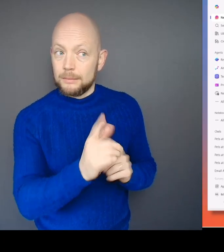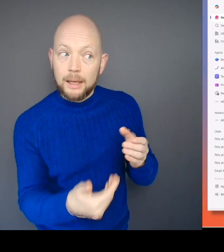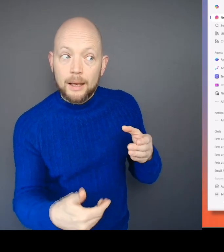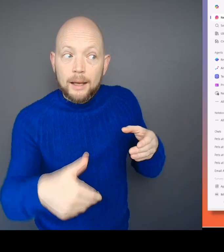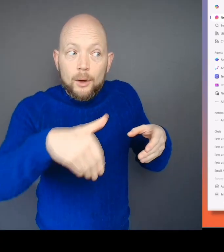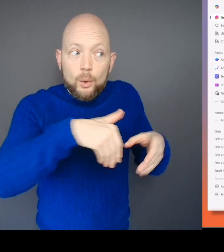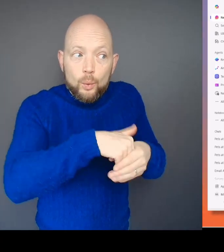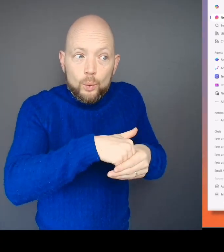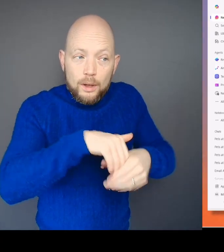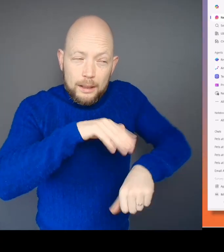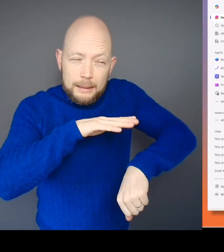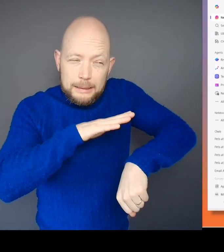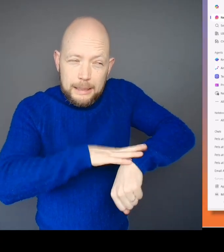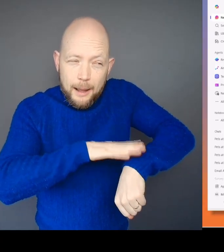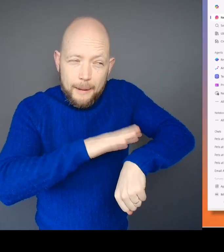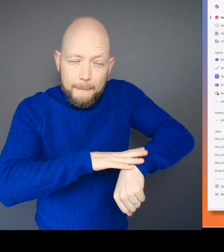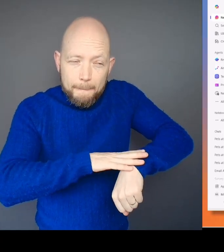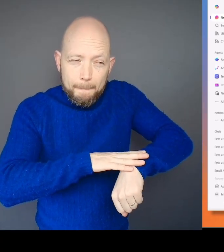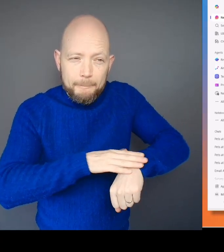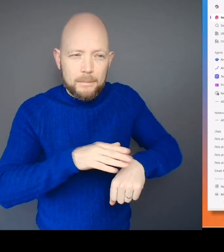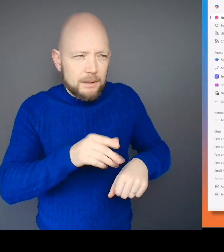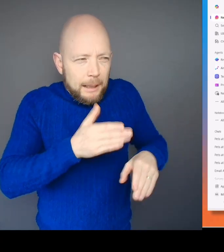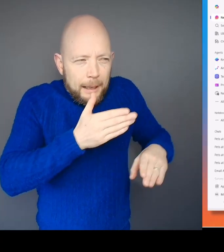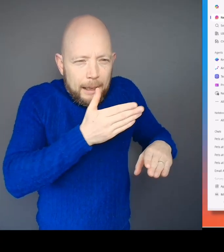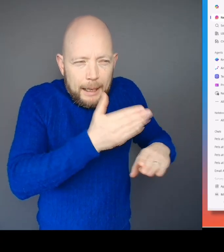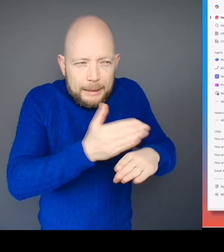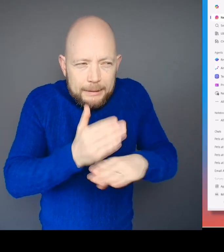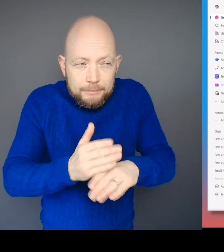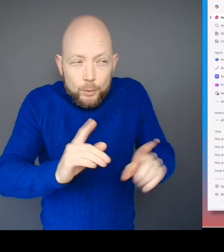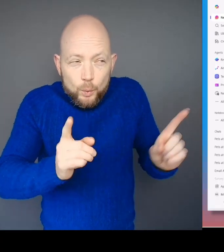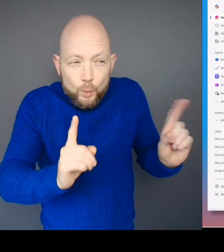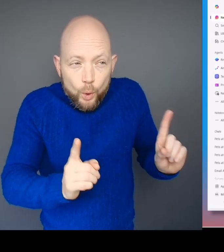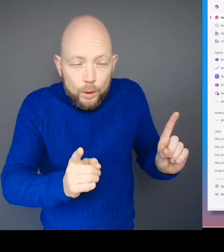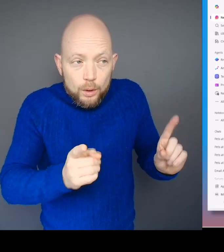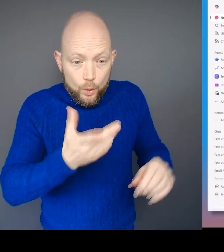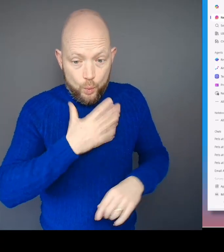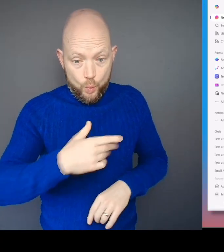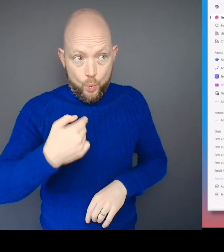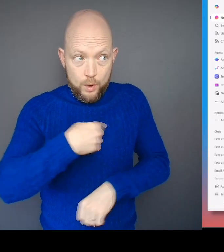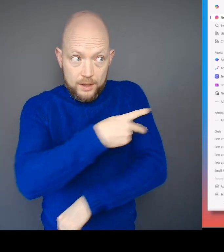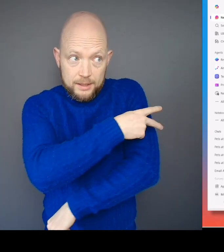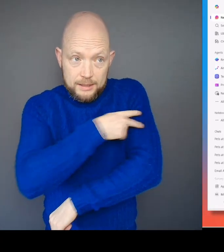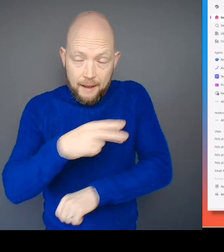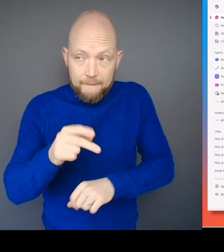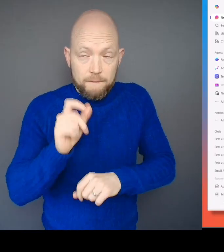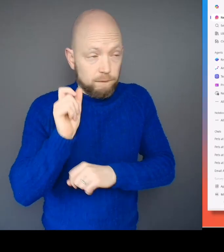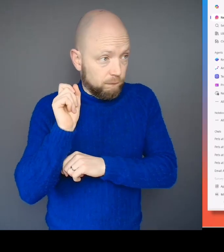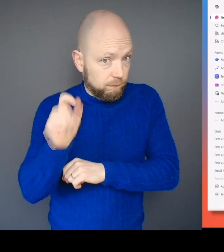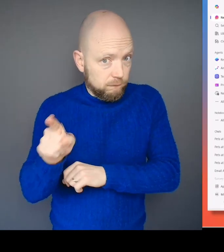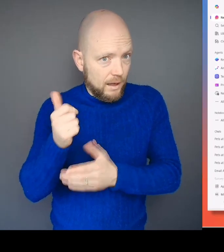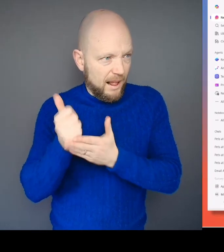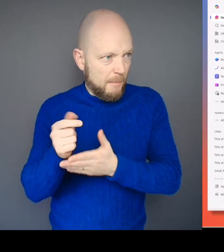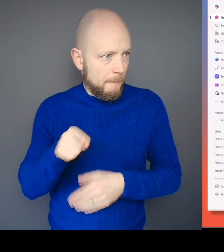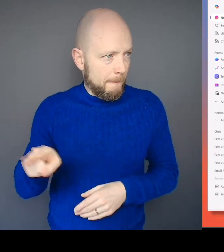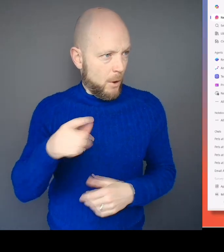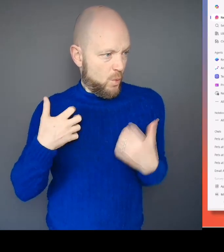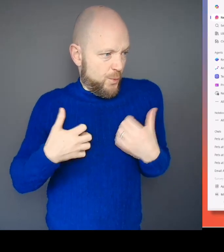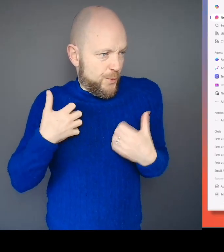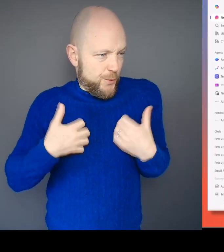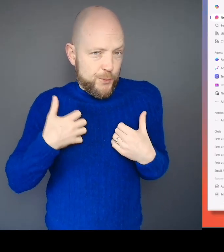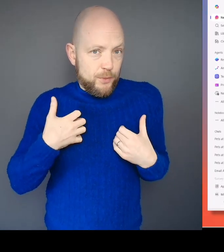say, including the timing and types of activities so that I can send this to our staff to get them excited about it. That is